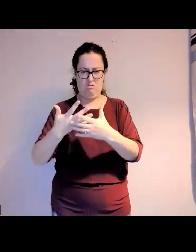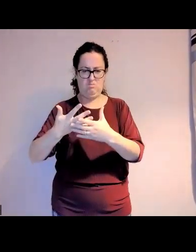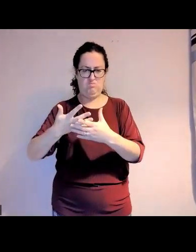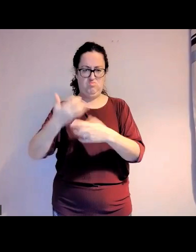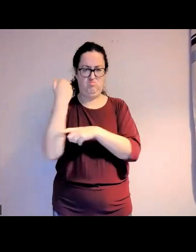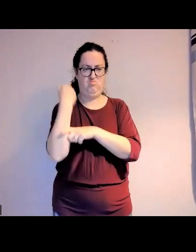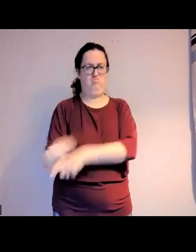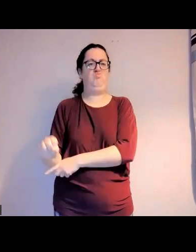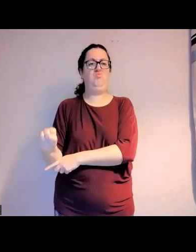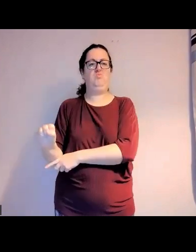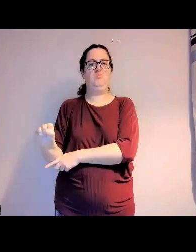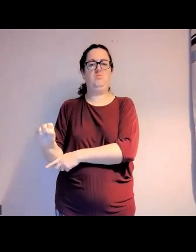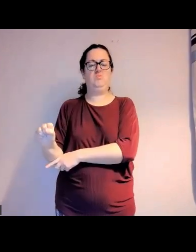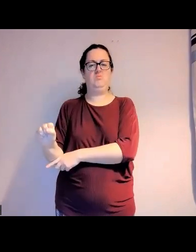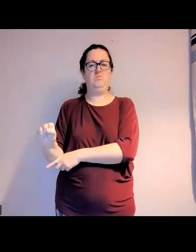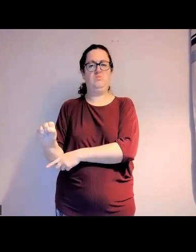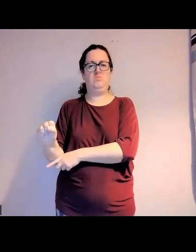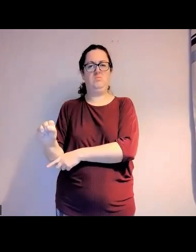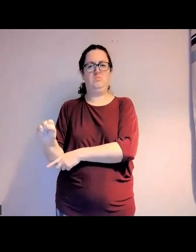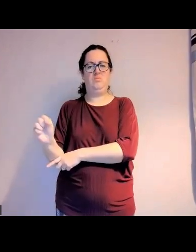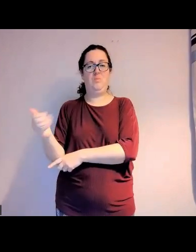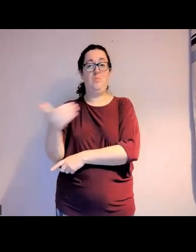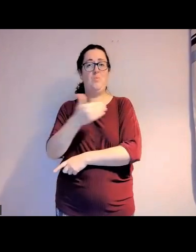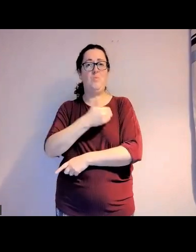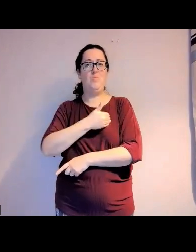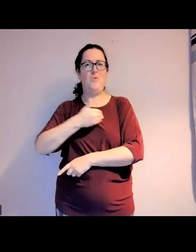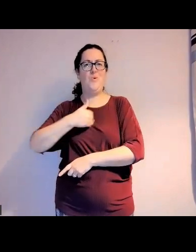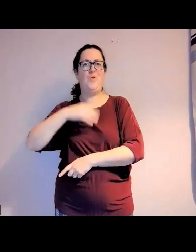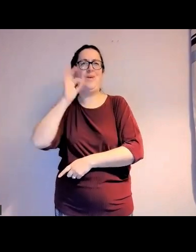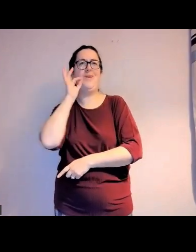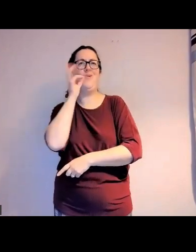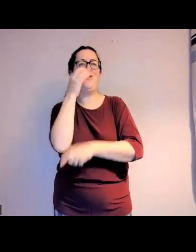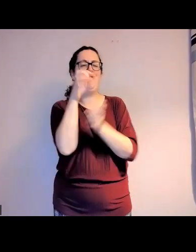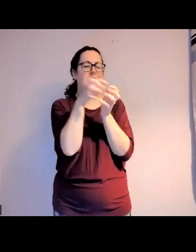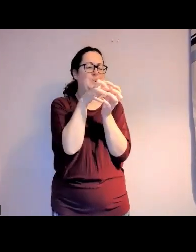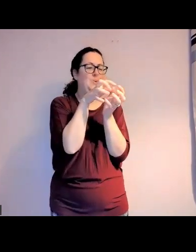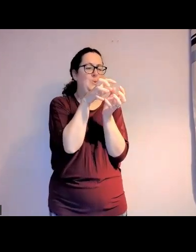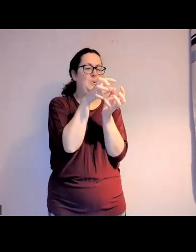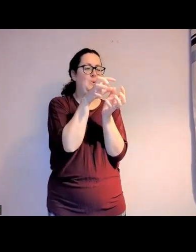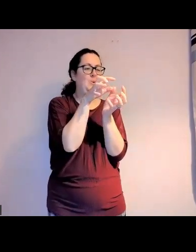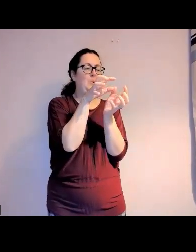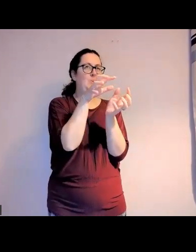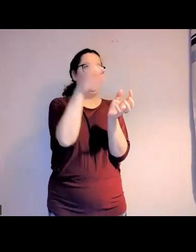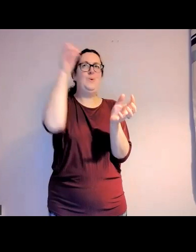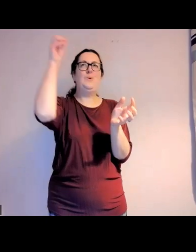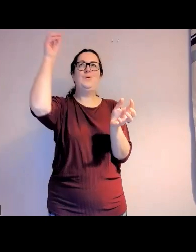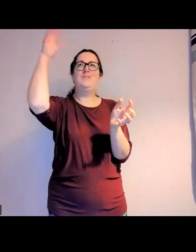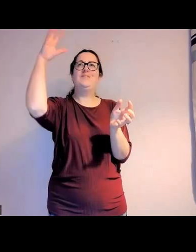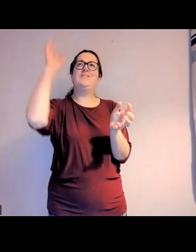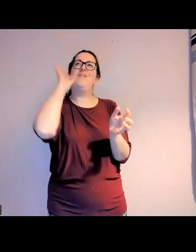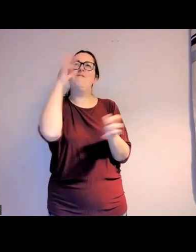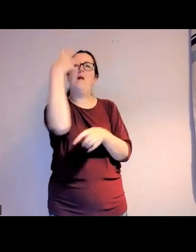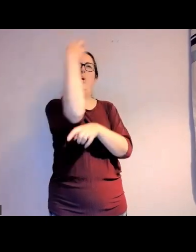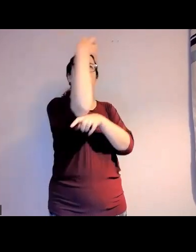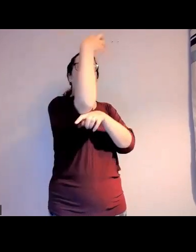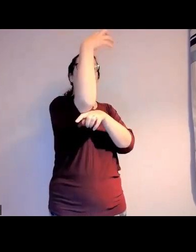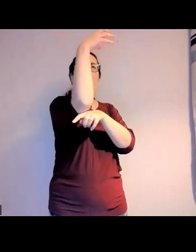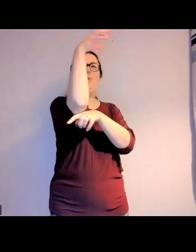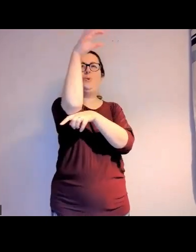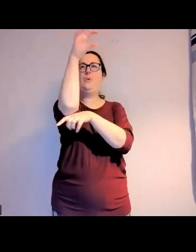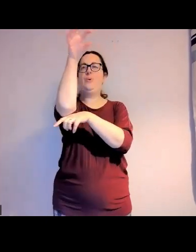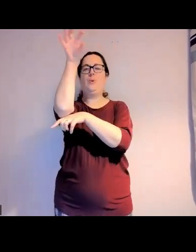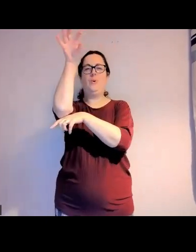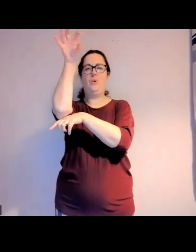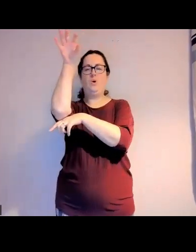denied. Morning glories open wide, sunflower heads they turn. The